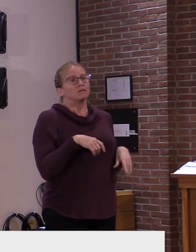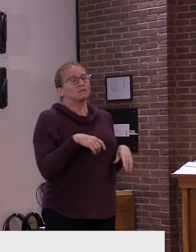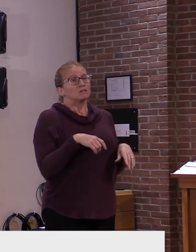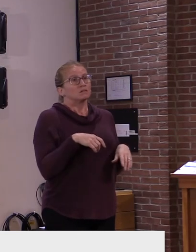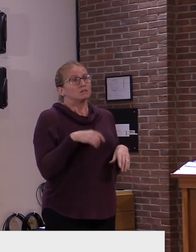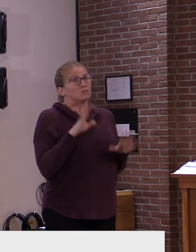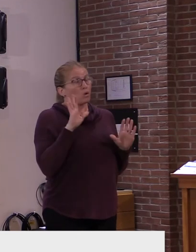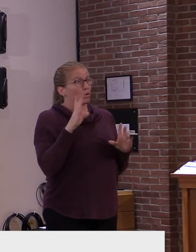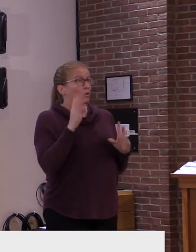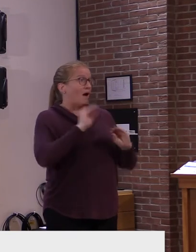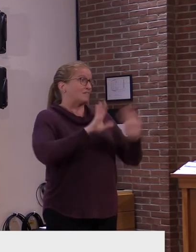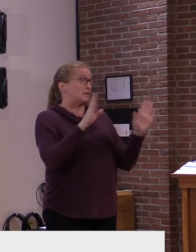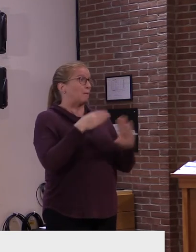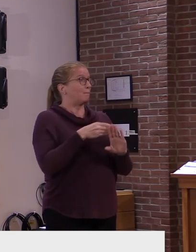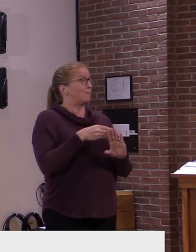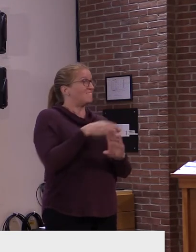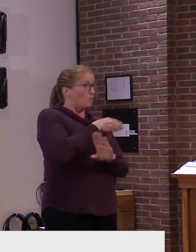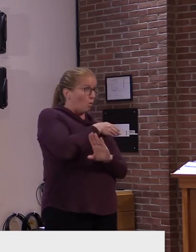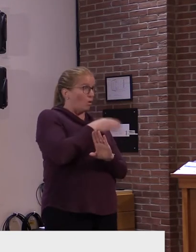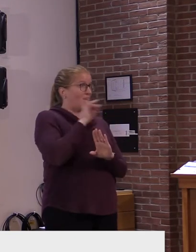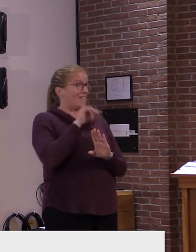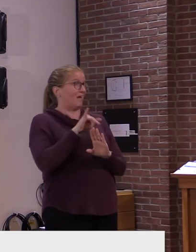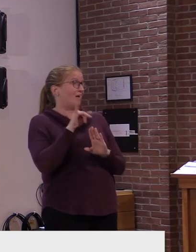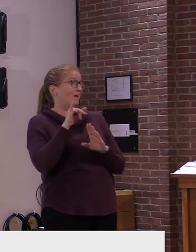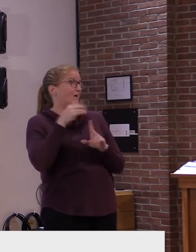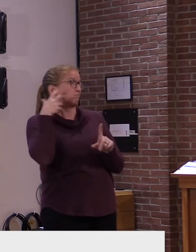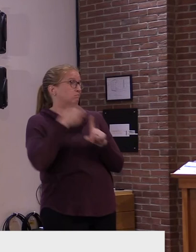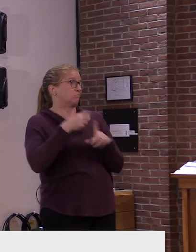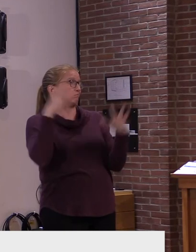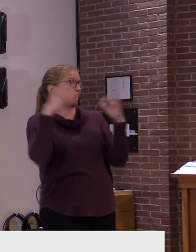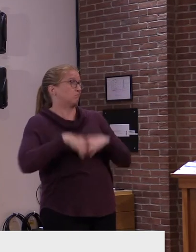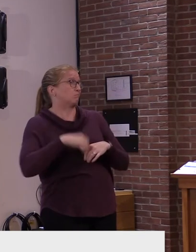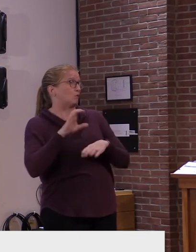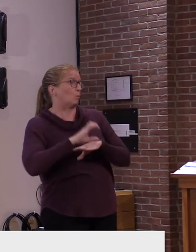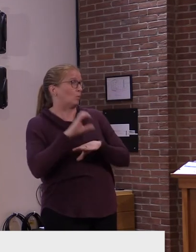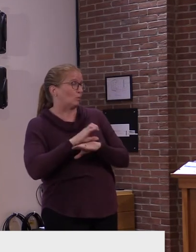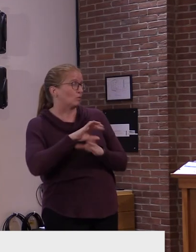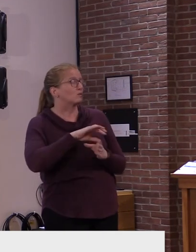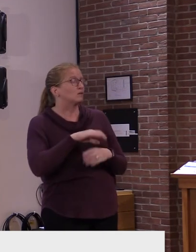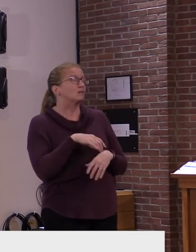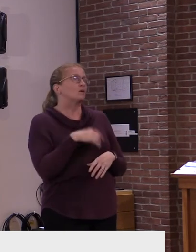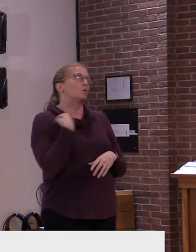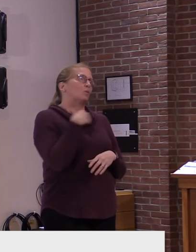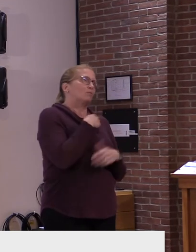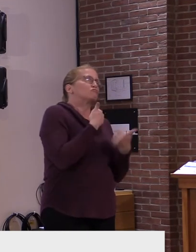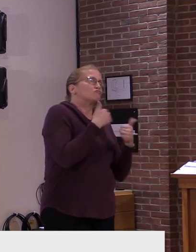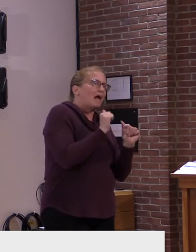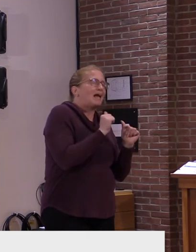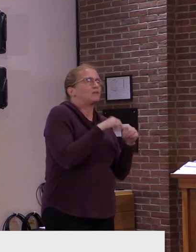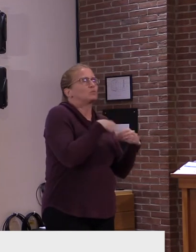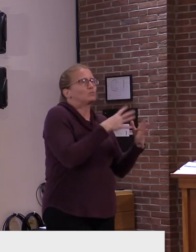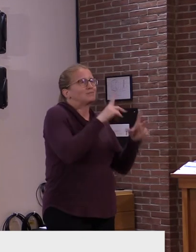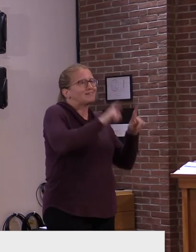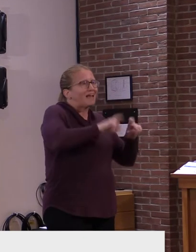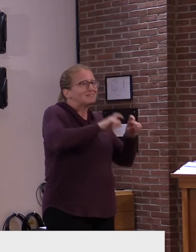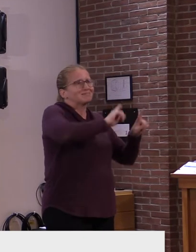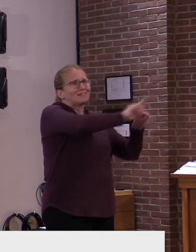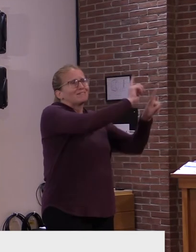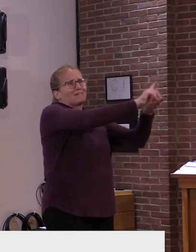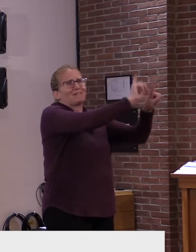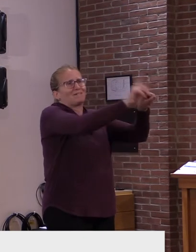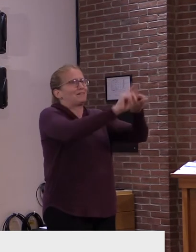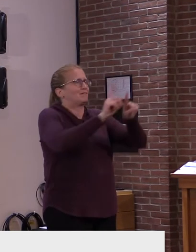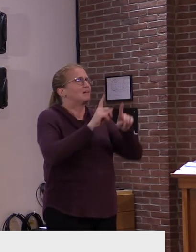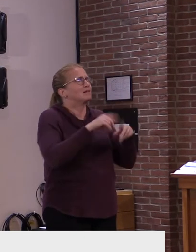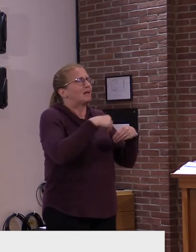cyber attack was diversifying the platforms the things that were talking about in in making sure that if we ever